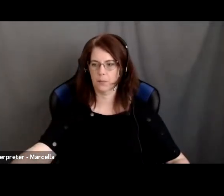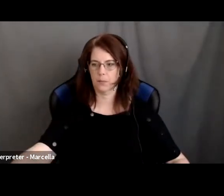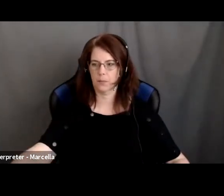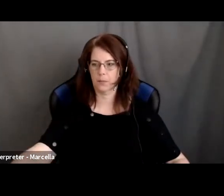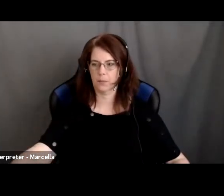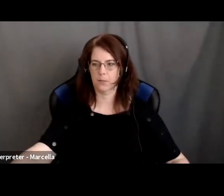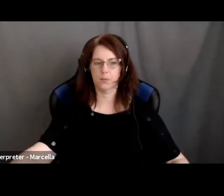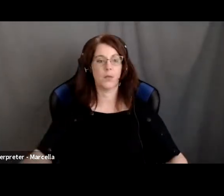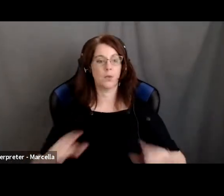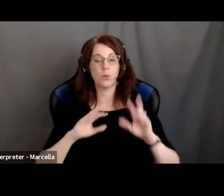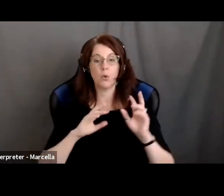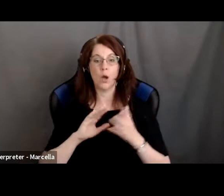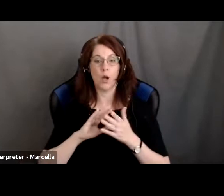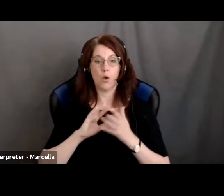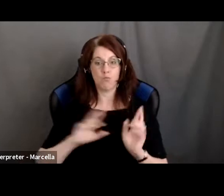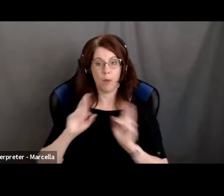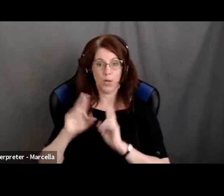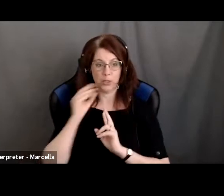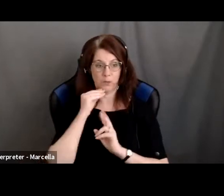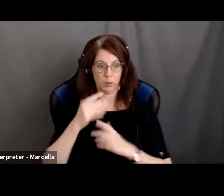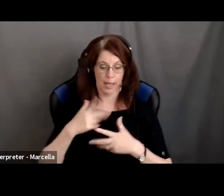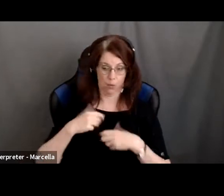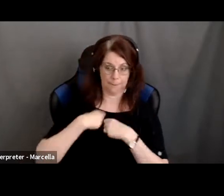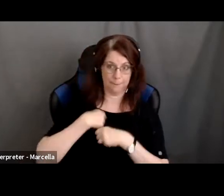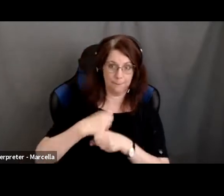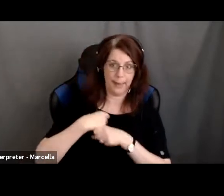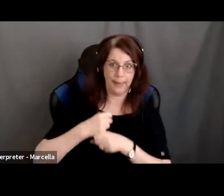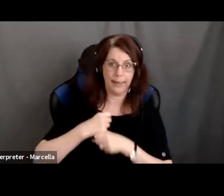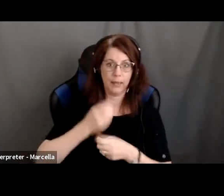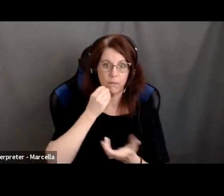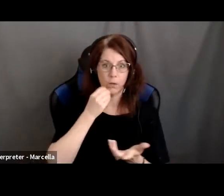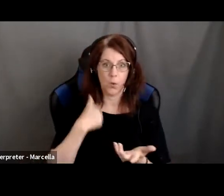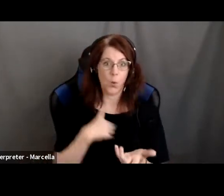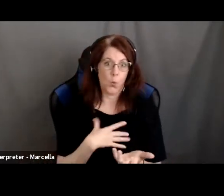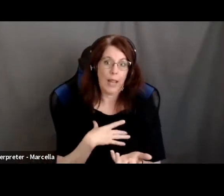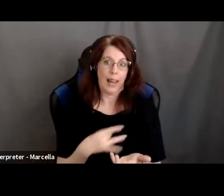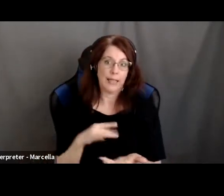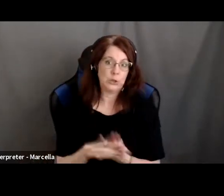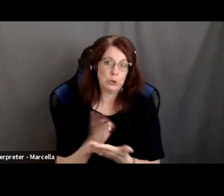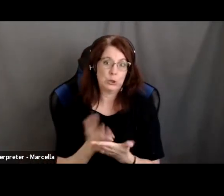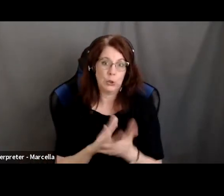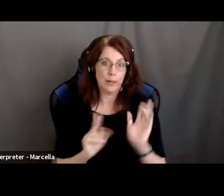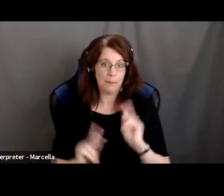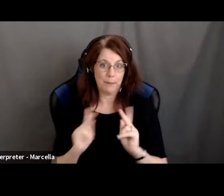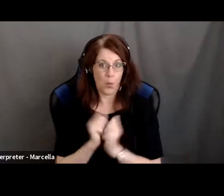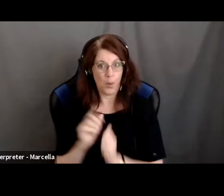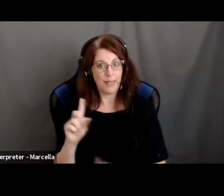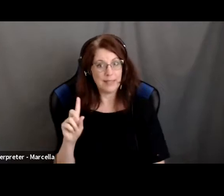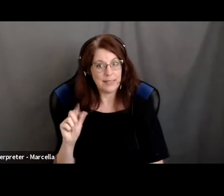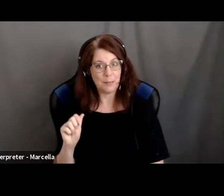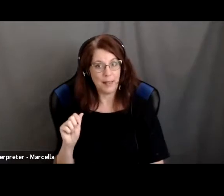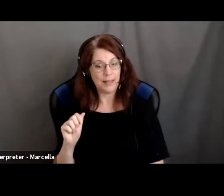So tools for preparation, when we look at actually making food, because we like to cook, right? People with disabilities sometimes like to